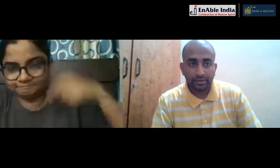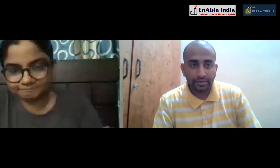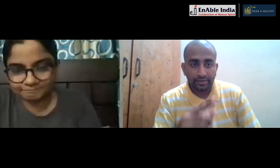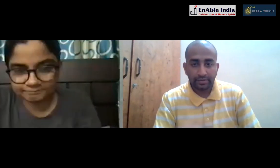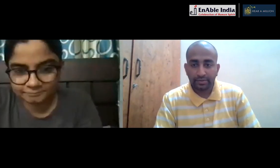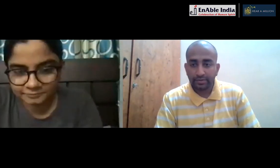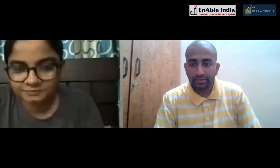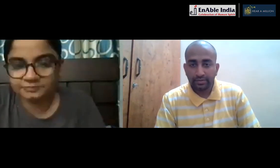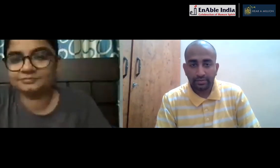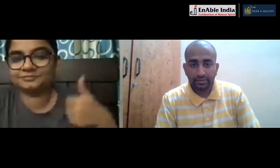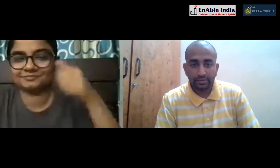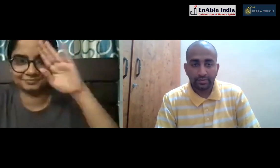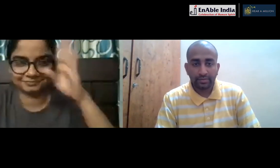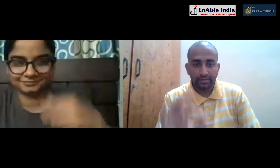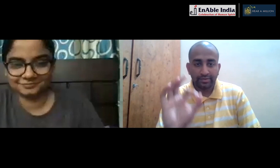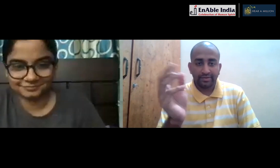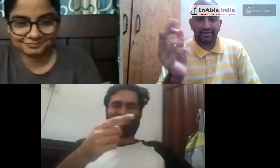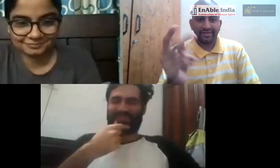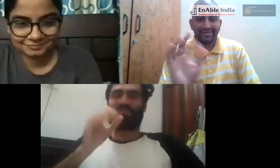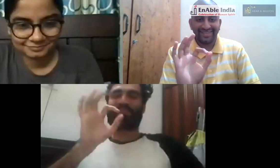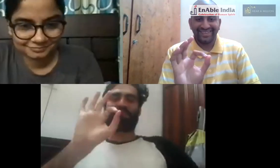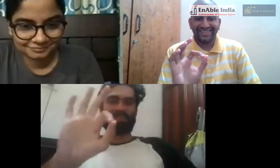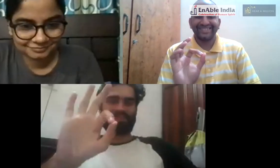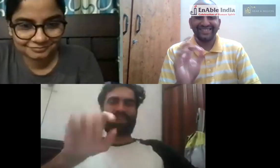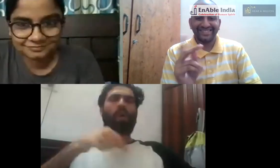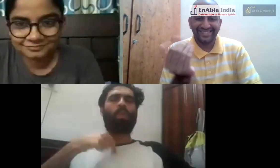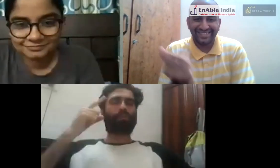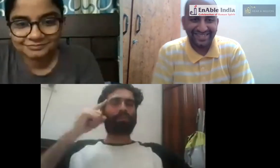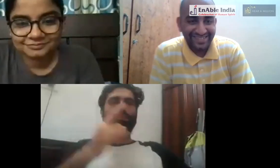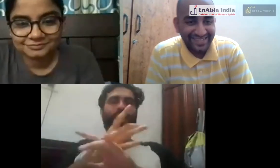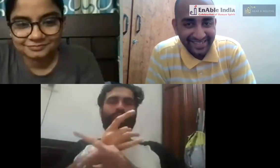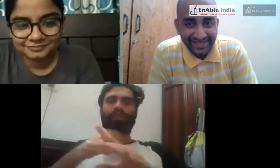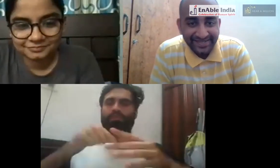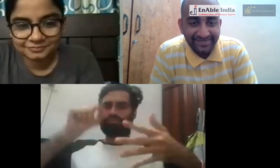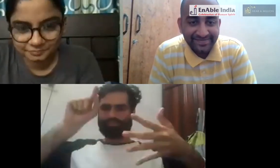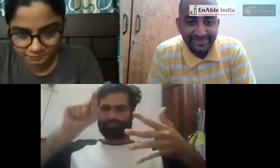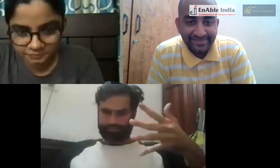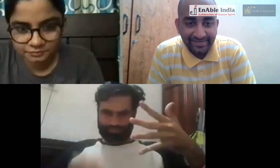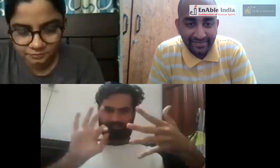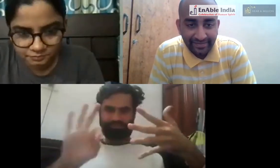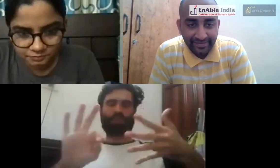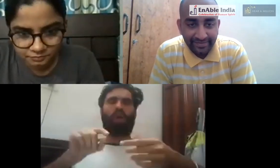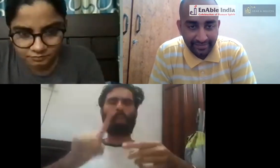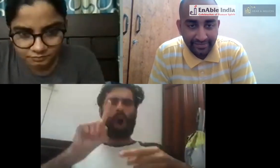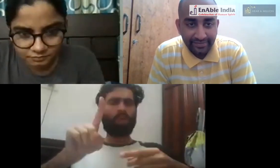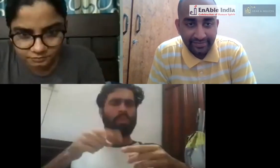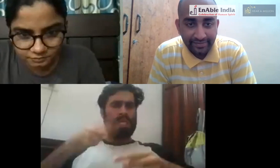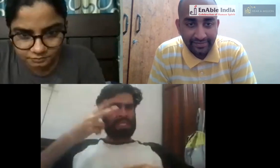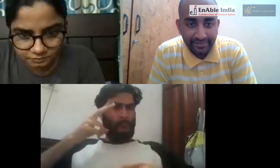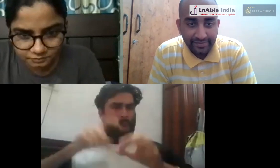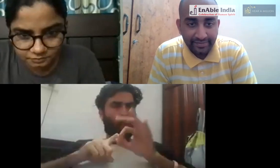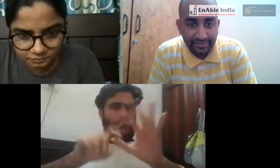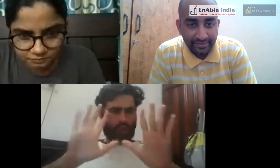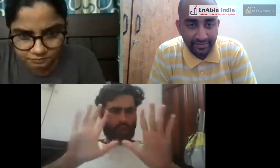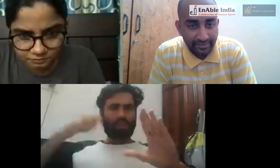Okay, let me see. Where is Chintu? Okay, yeah, you just got me. So yeah, for the feedback,